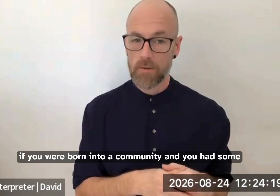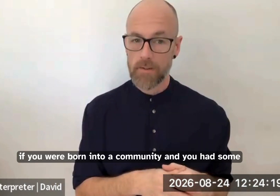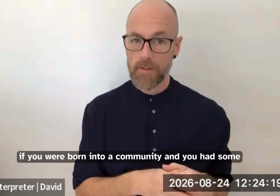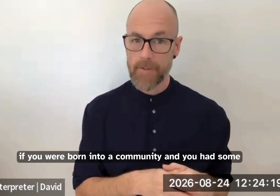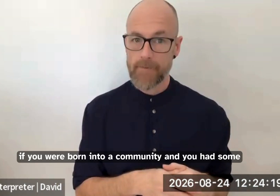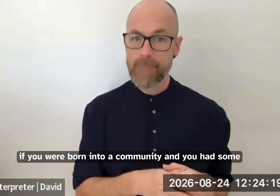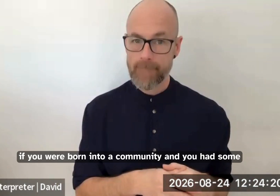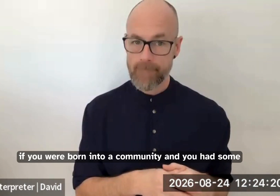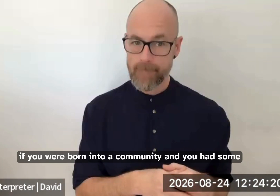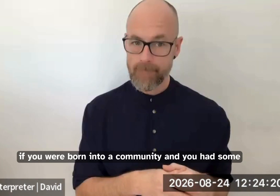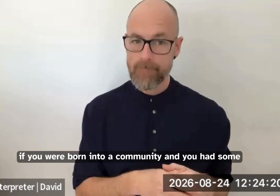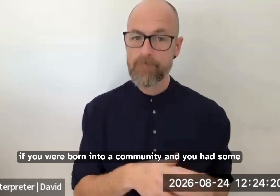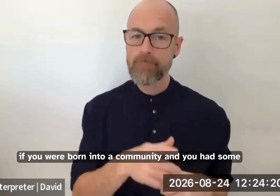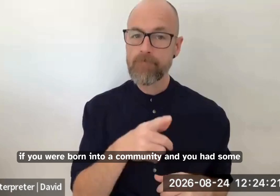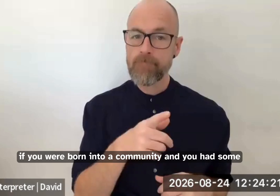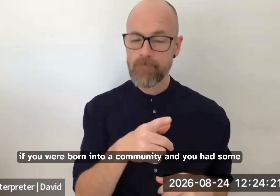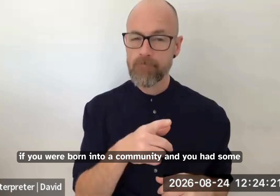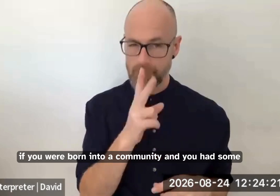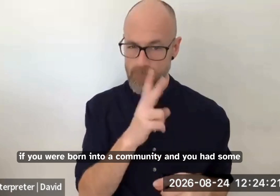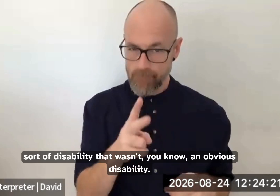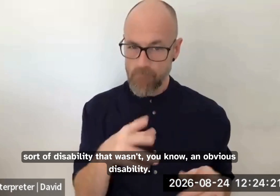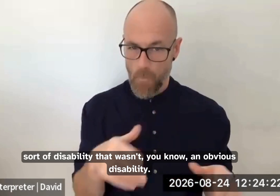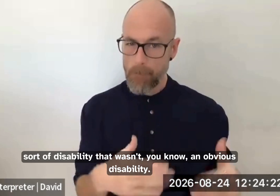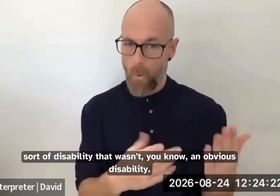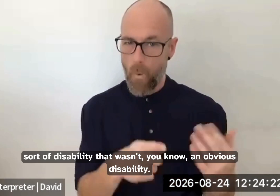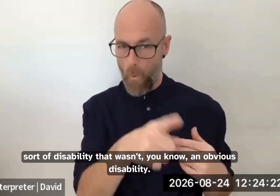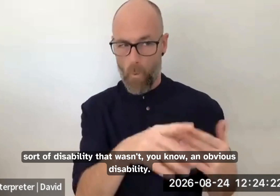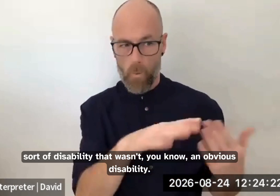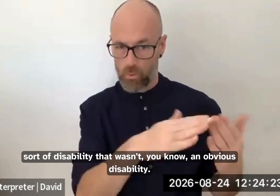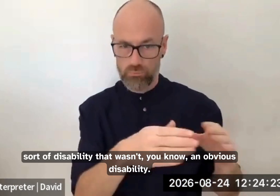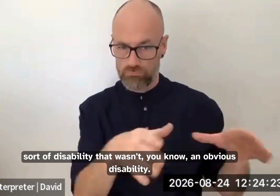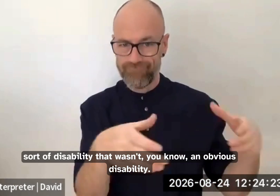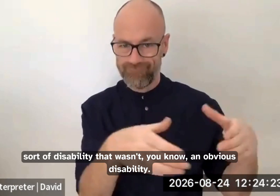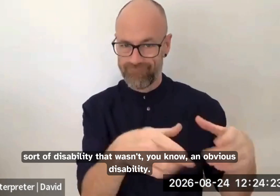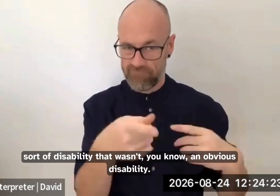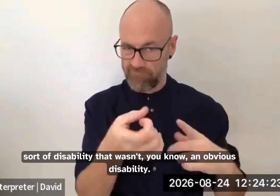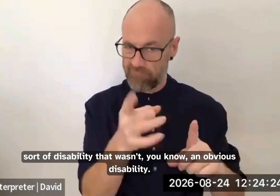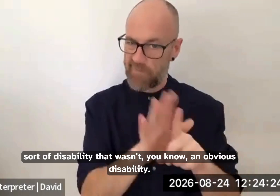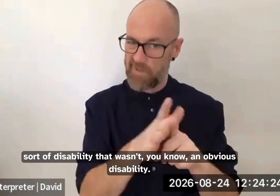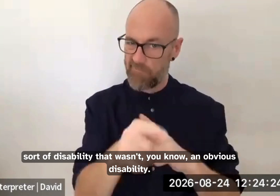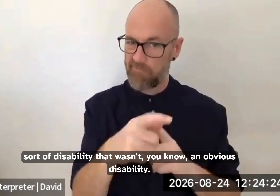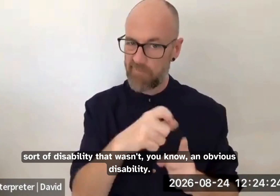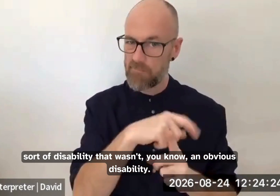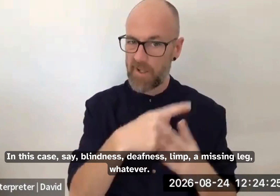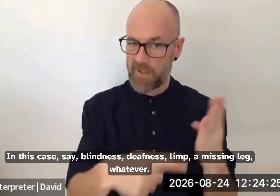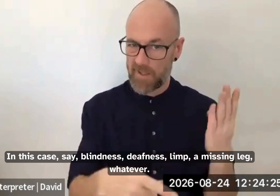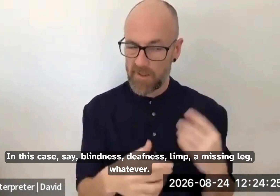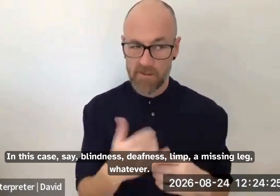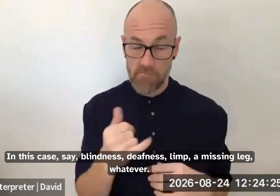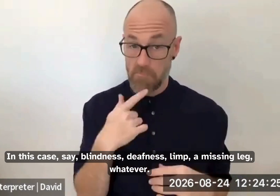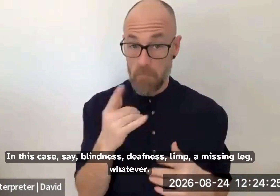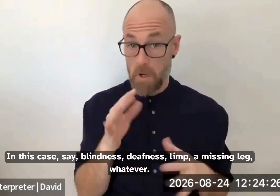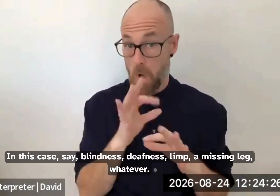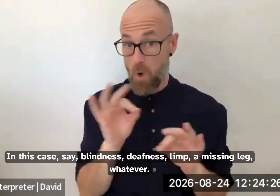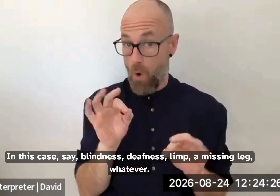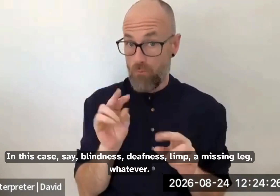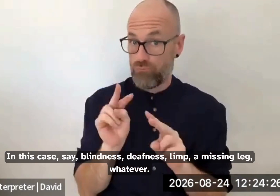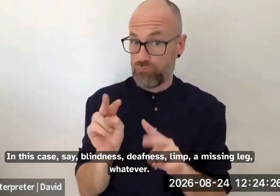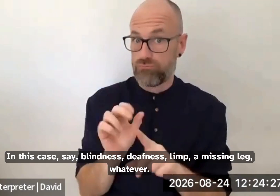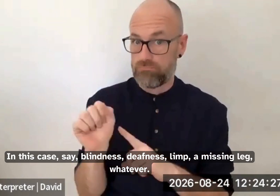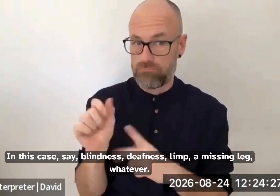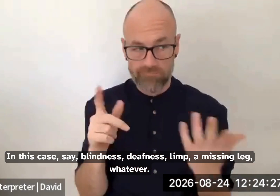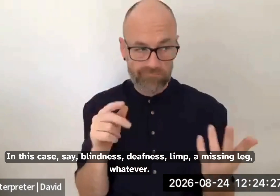if you were born into a community and you had some sort of disability that wasn't, an obvious disability, in this case, say